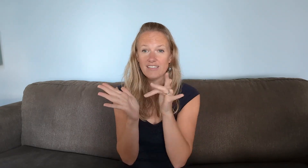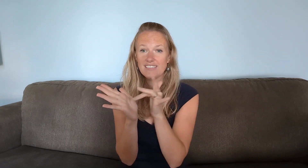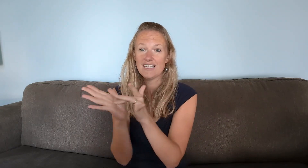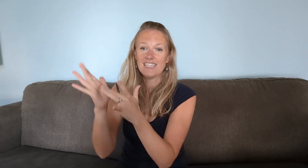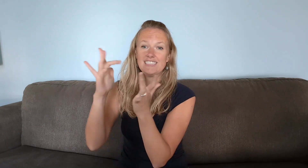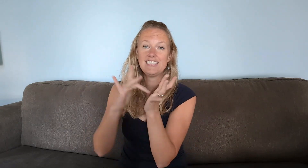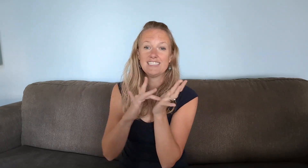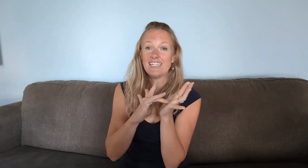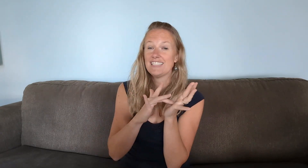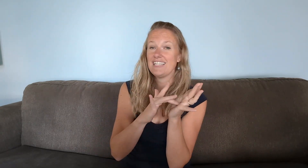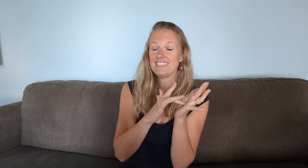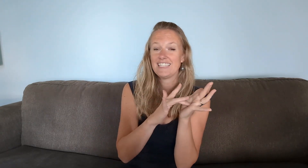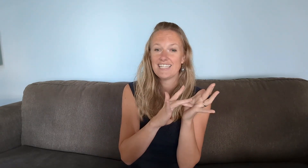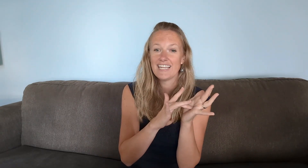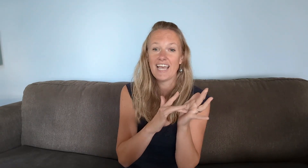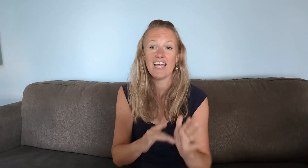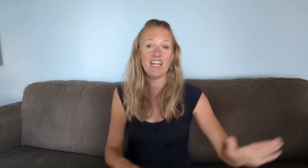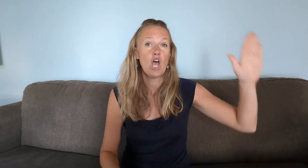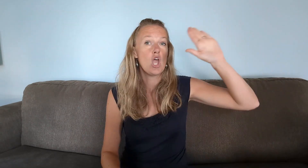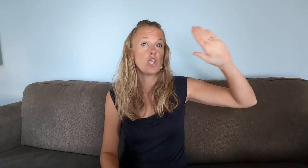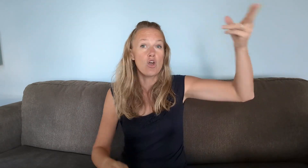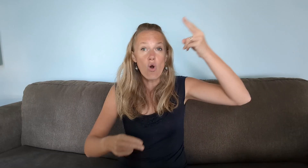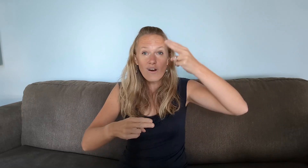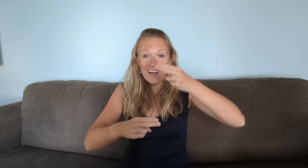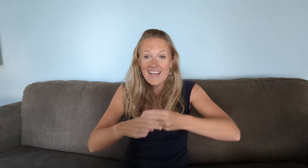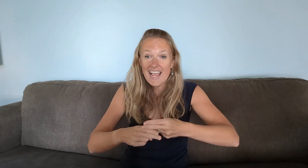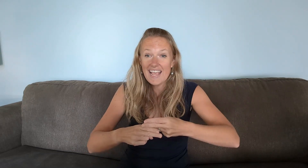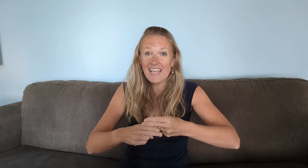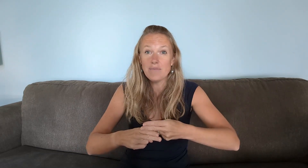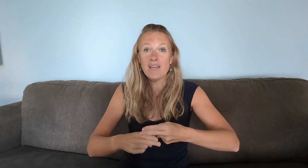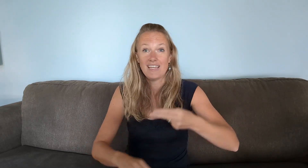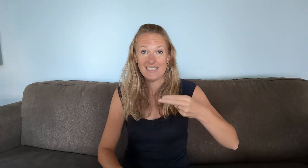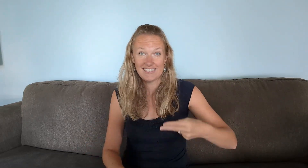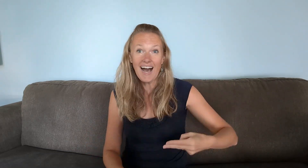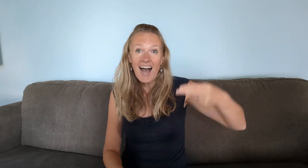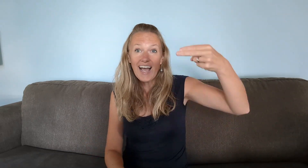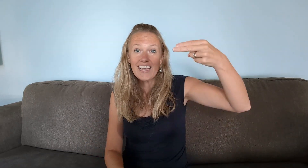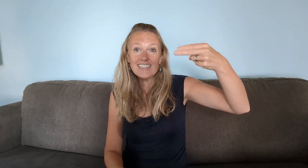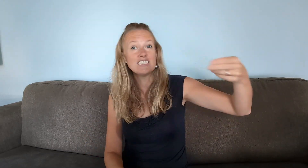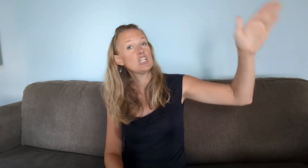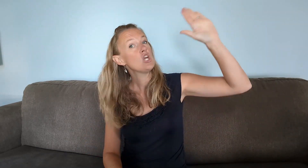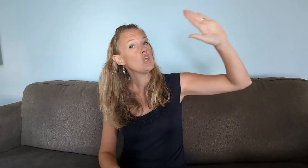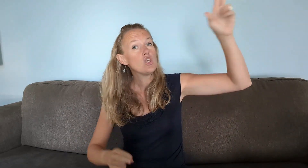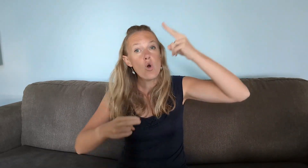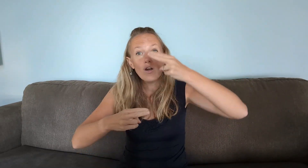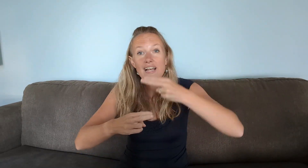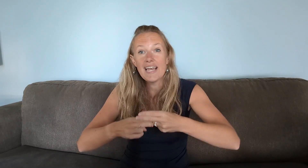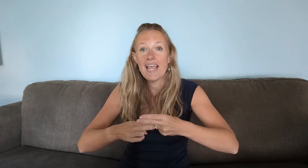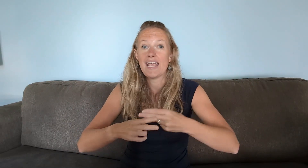fingers. Jesus, and then it does that again. Your name is the highest. Your